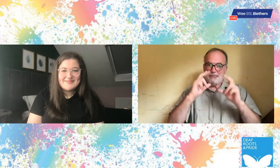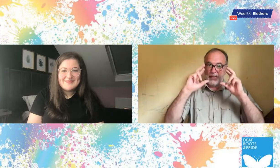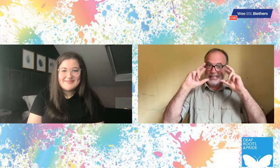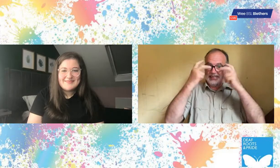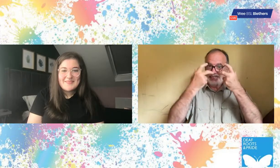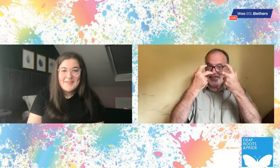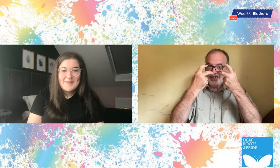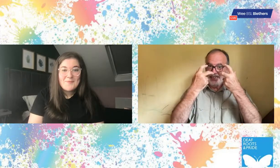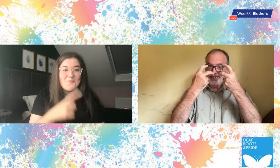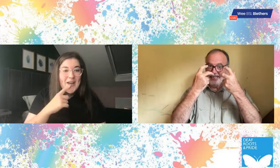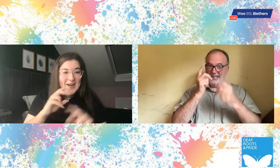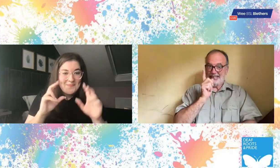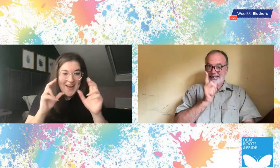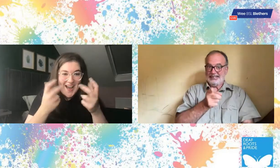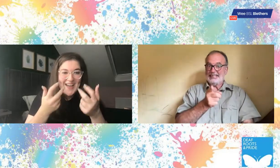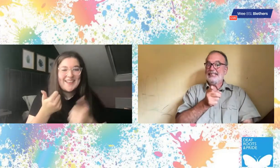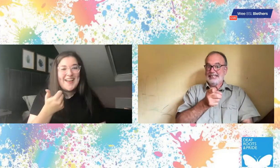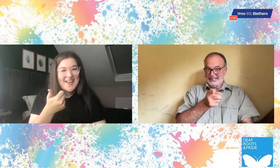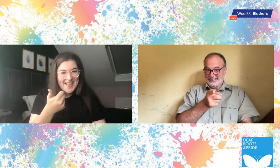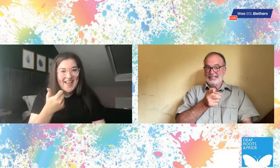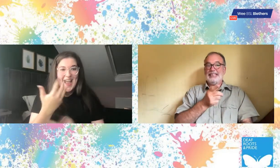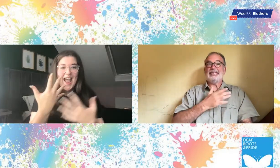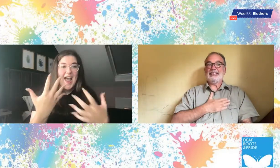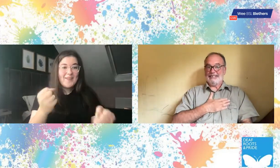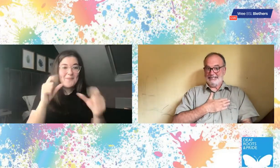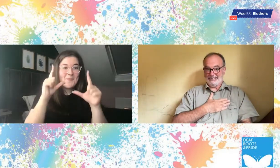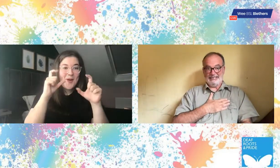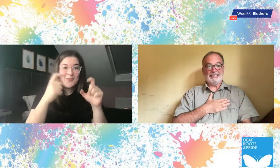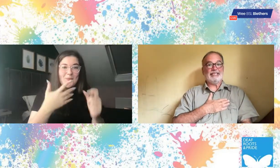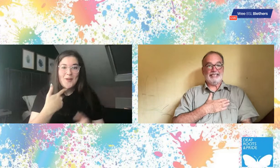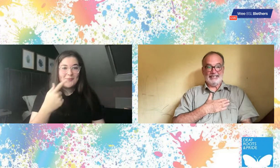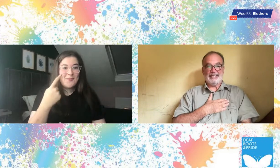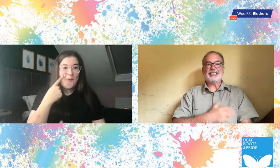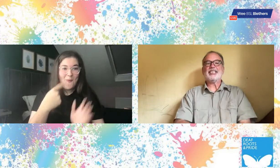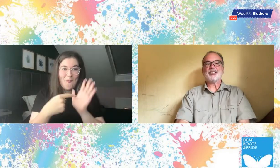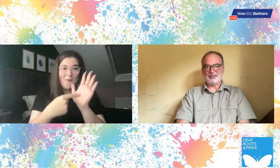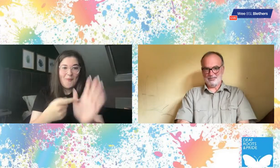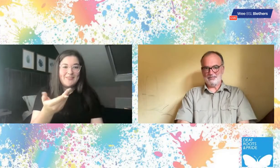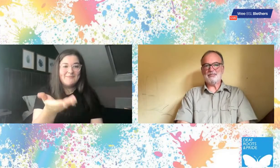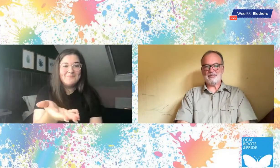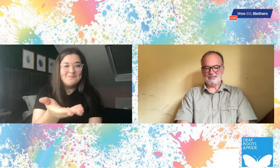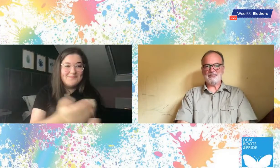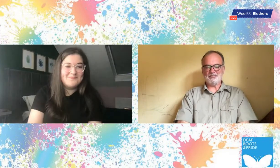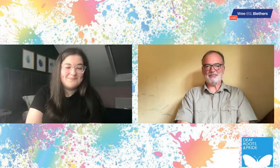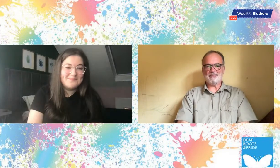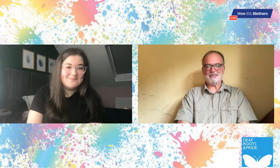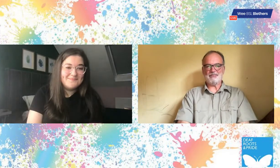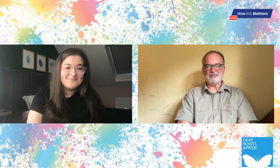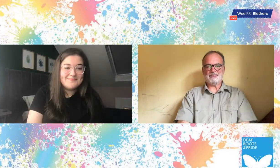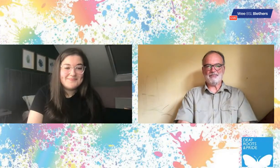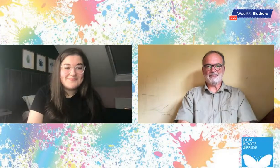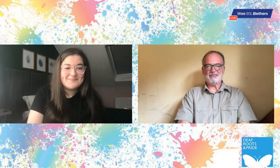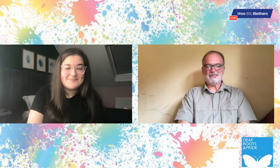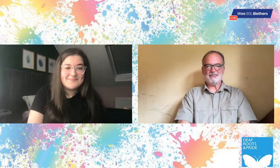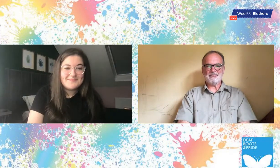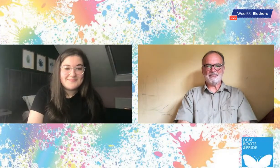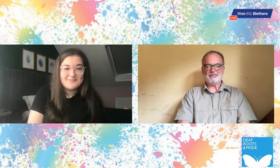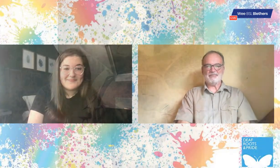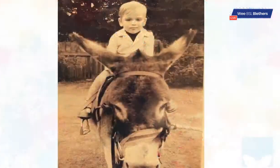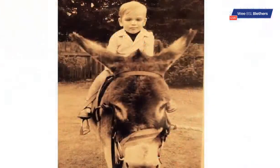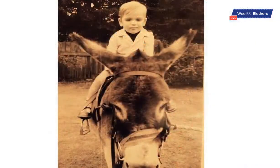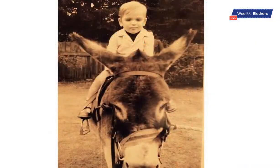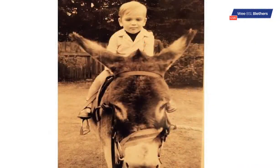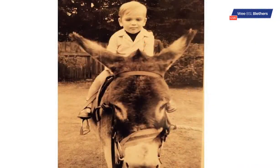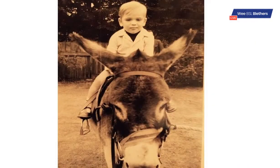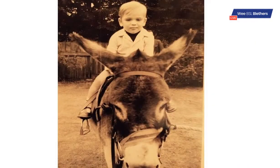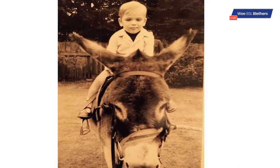But the one thing I always come back to is the red pandas. The red panda? Do you have Love any? them. I think we've got a photo to show everyone of the